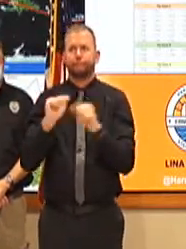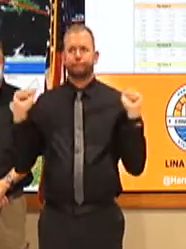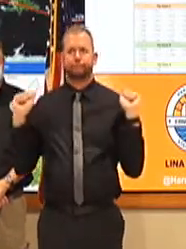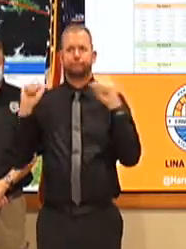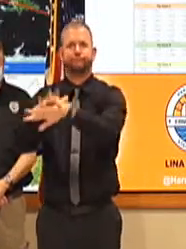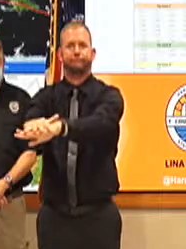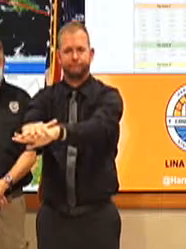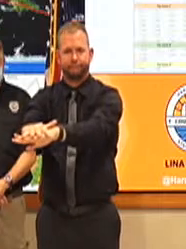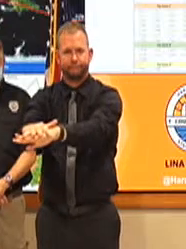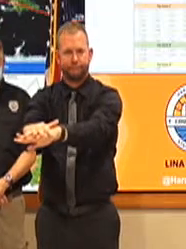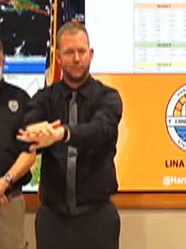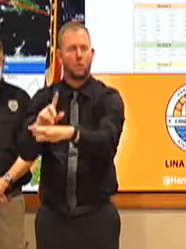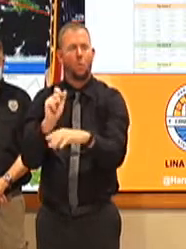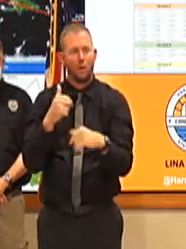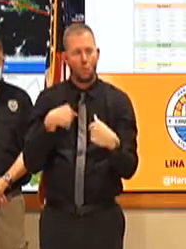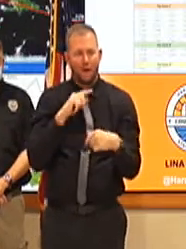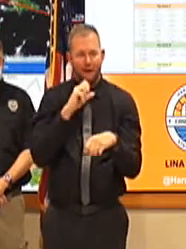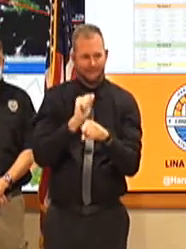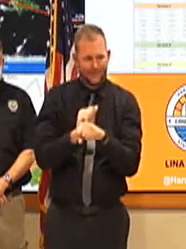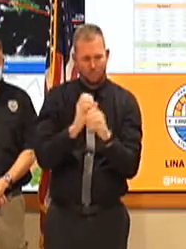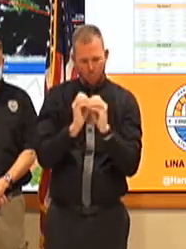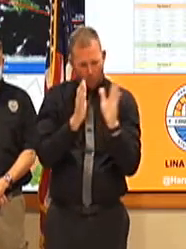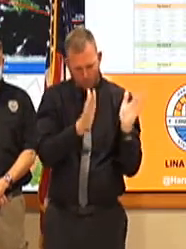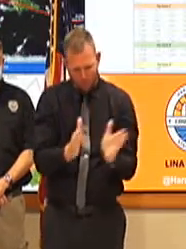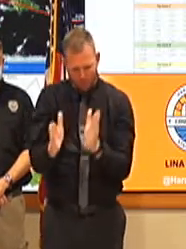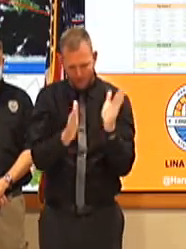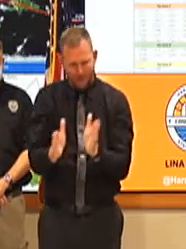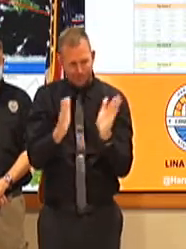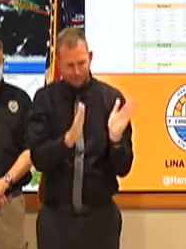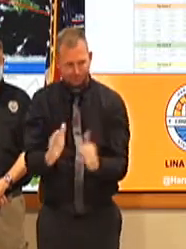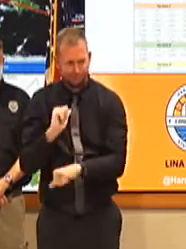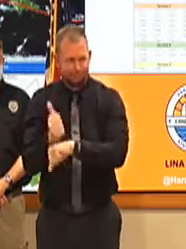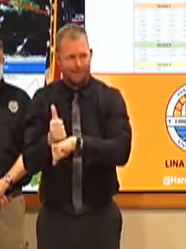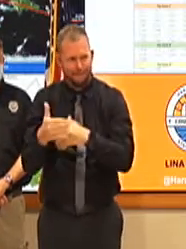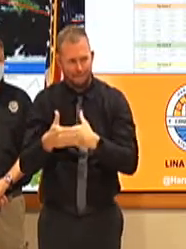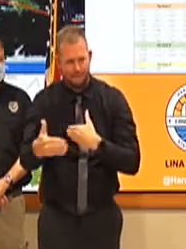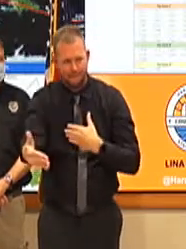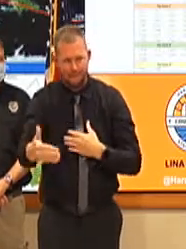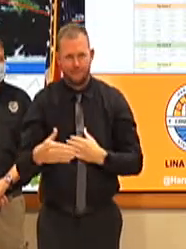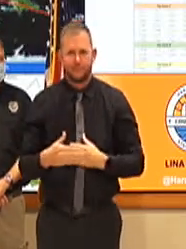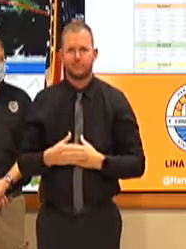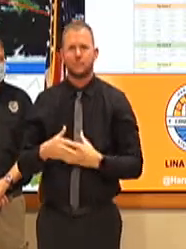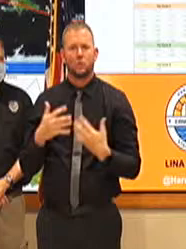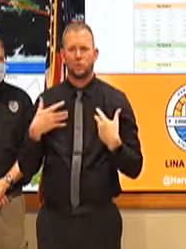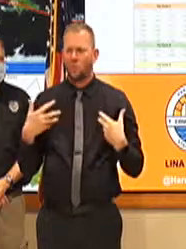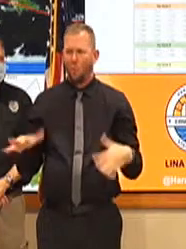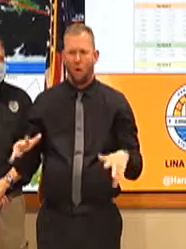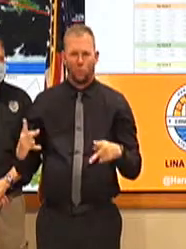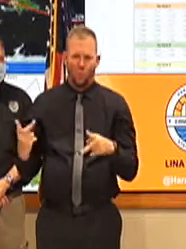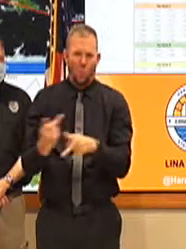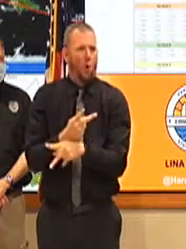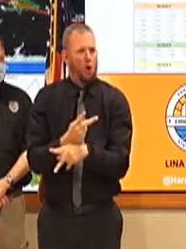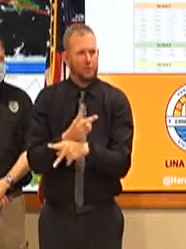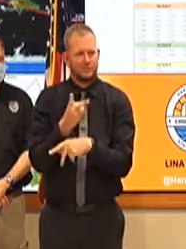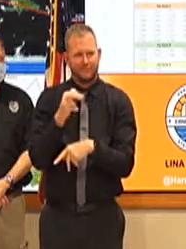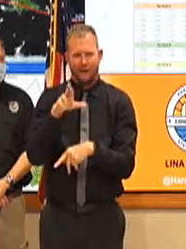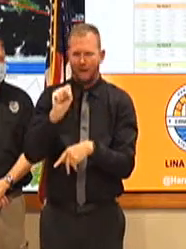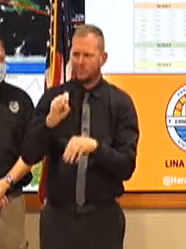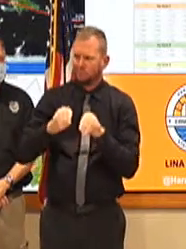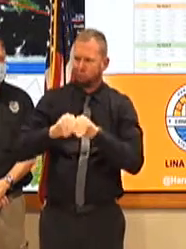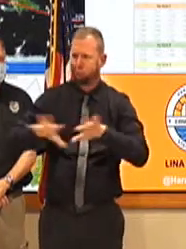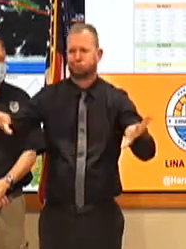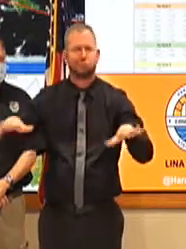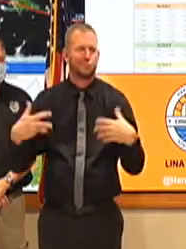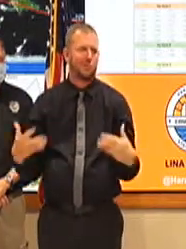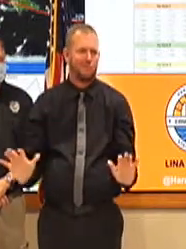otherwise we can make people's situation even worse with the spread of this virus. And so if you need a shelter, please